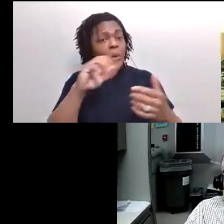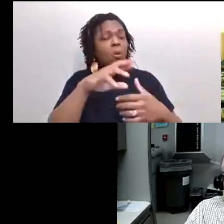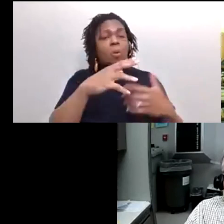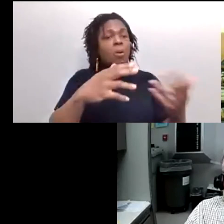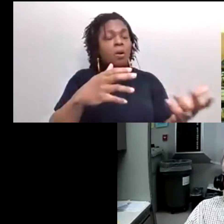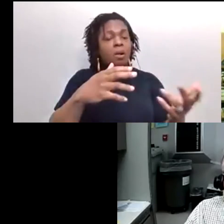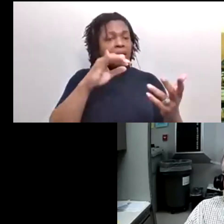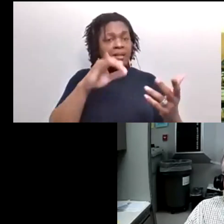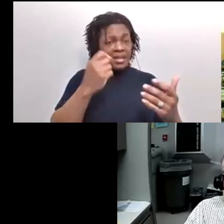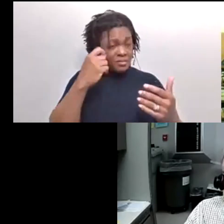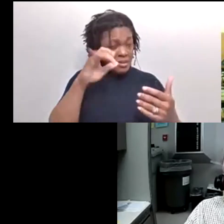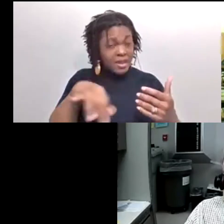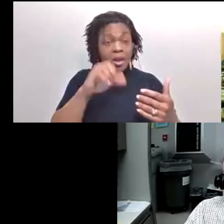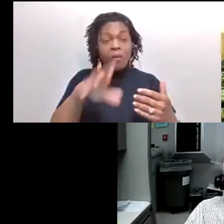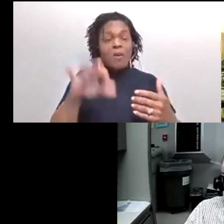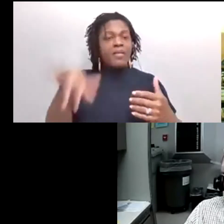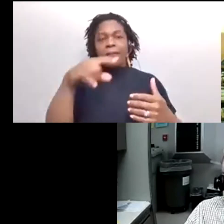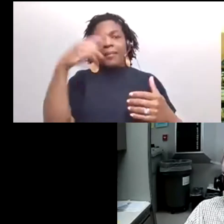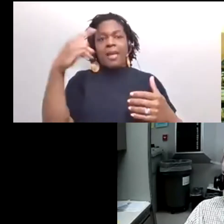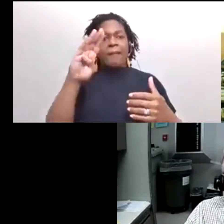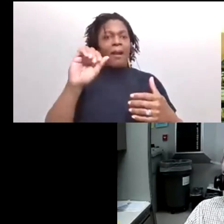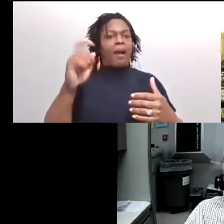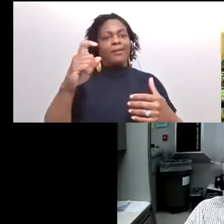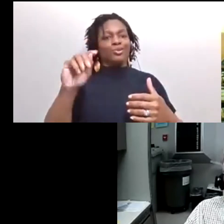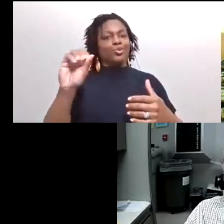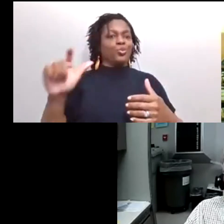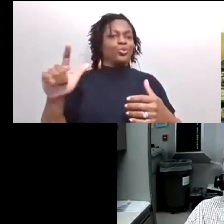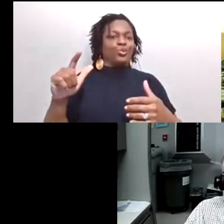or if it's just a black box to them. I think those are the issues here.